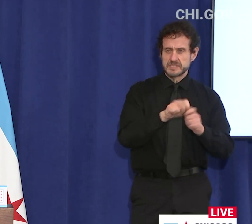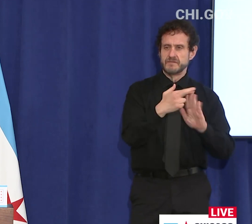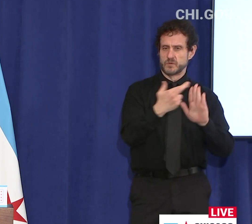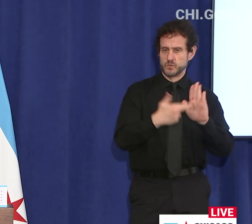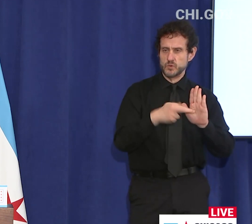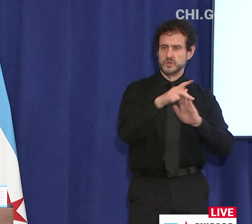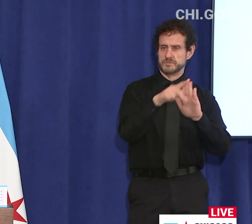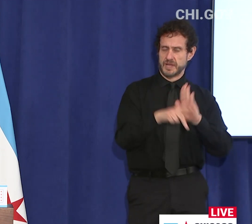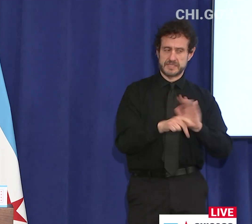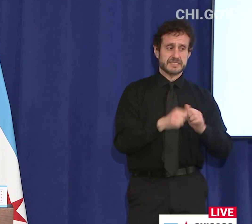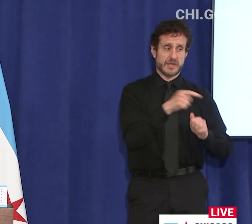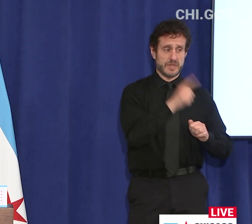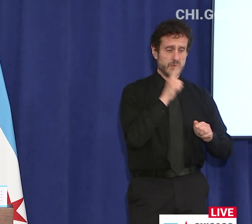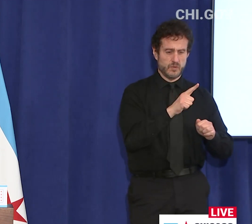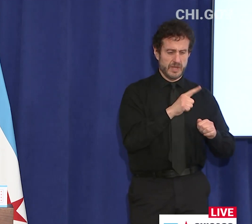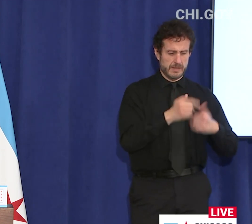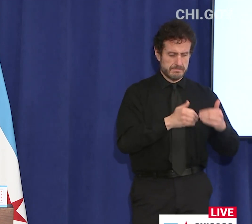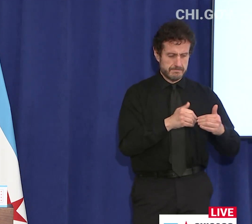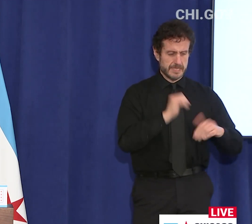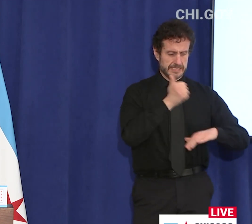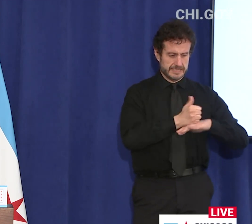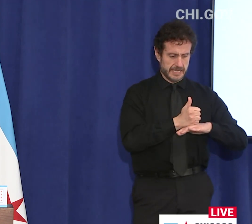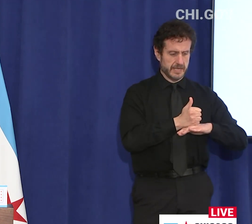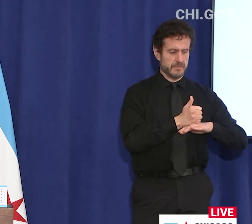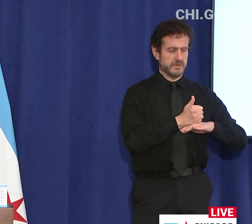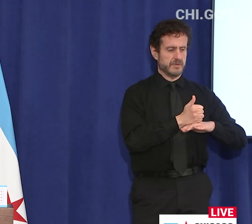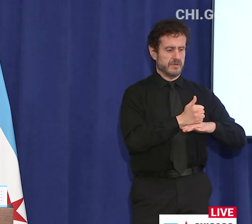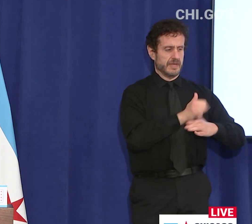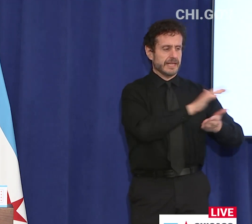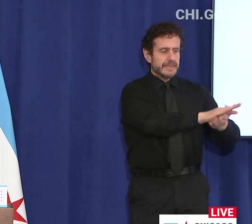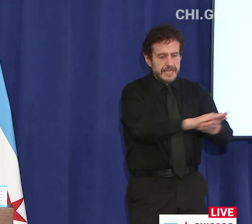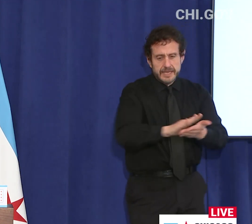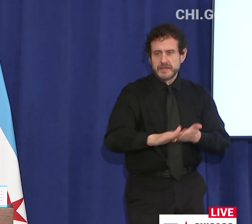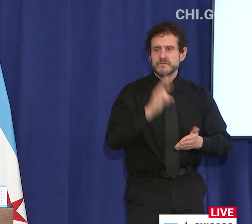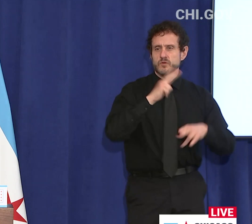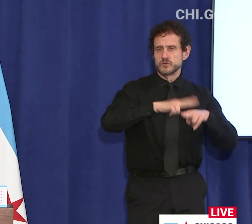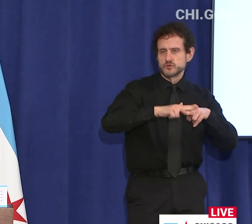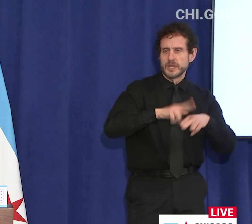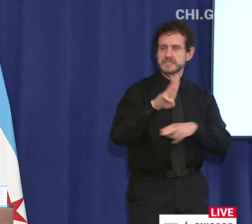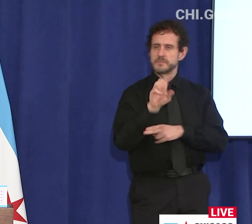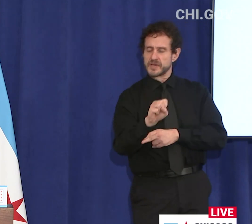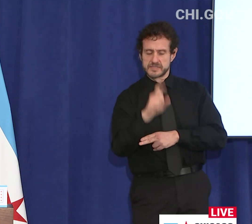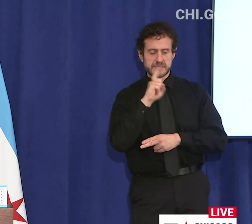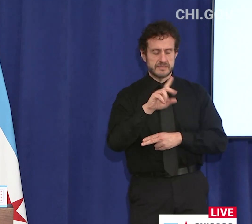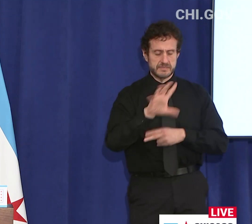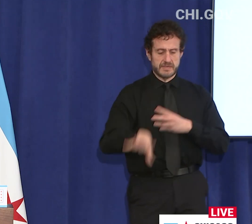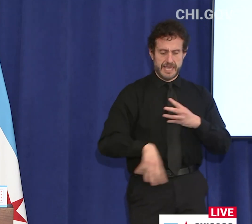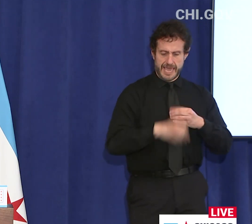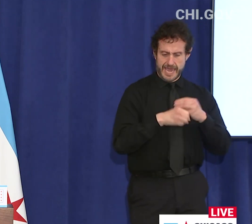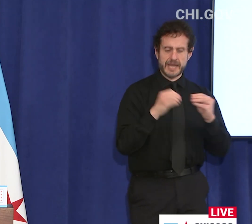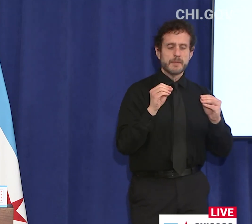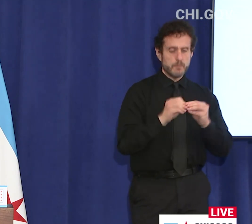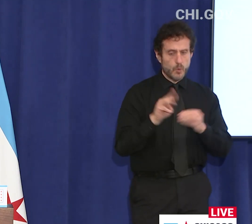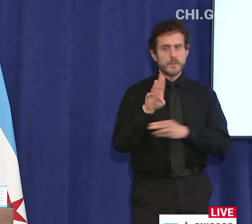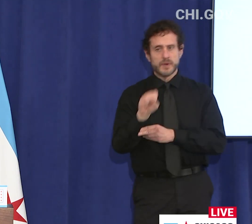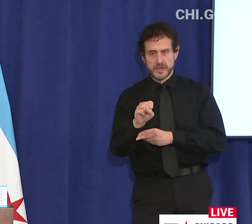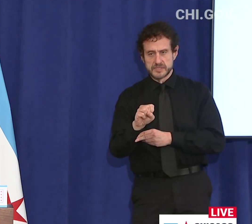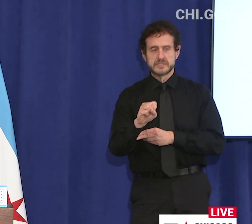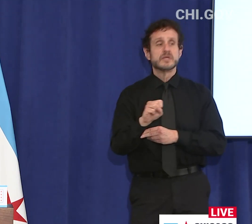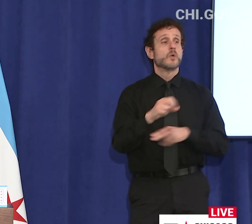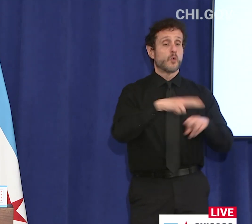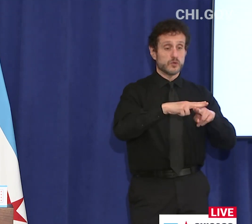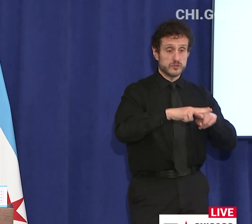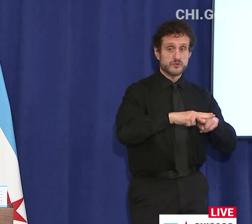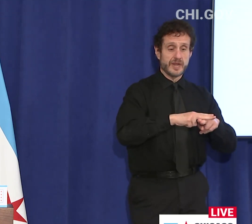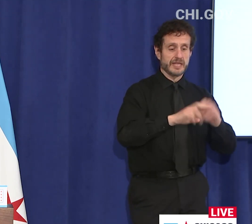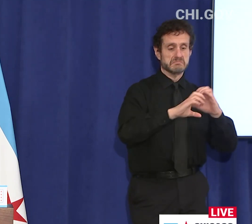how they're going to step up and do enhanced cleaning, what they're going to be doing in terms of adding more buses and cars so that